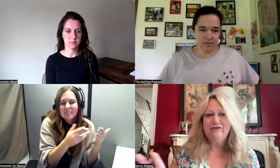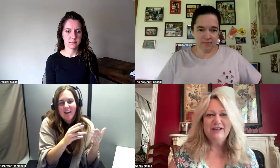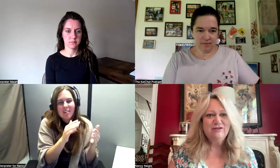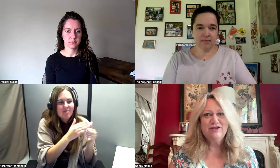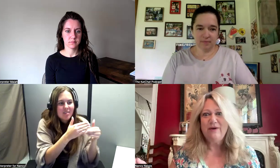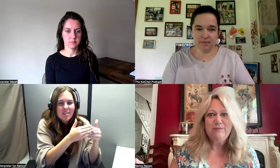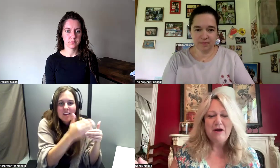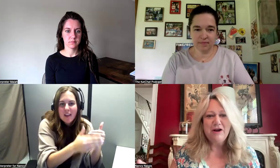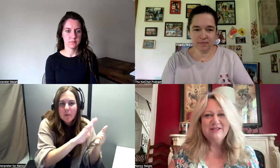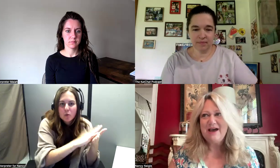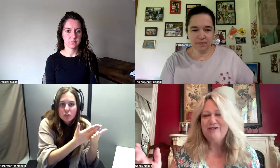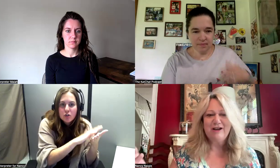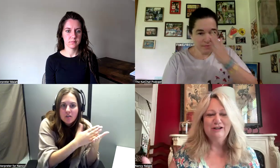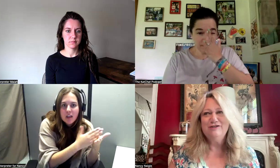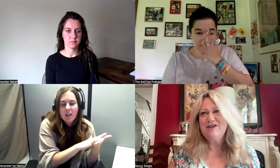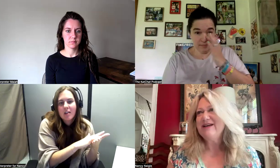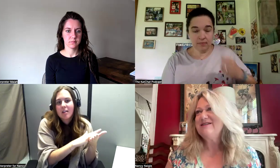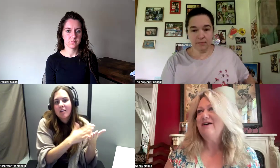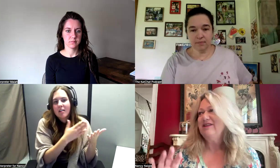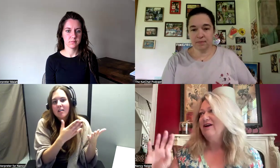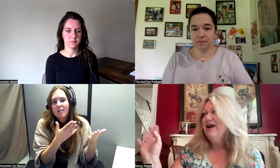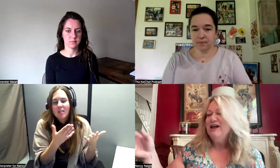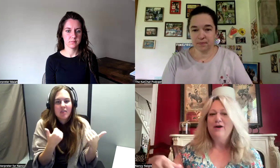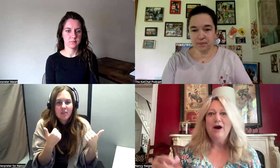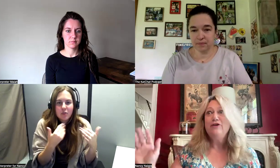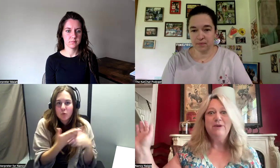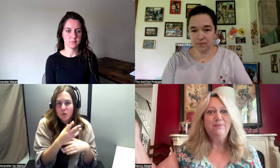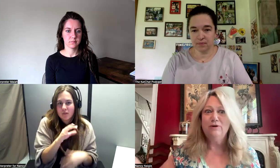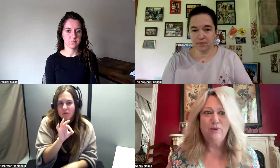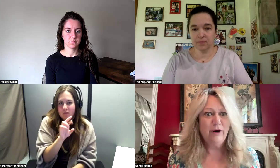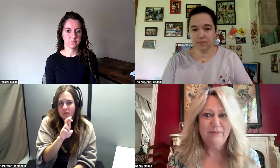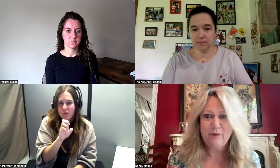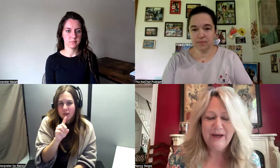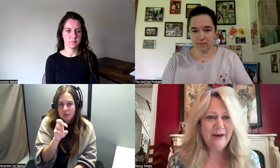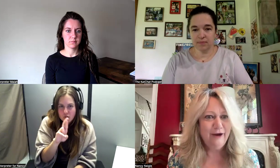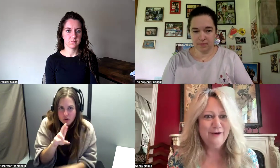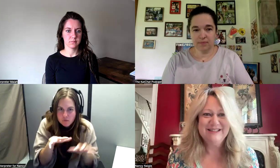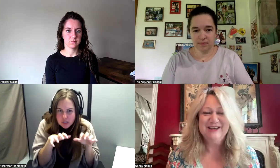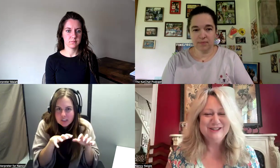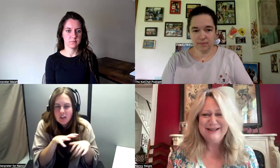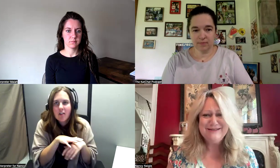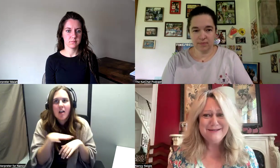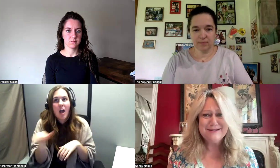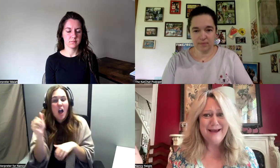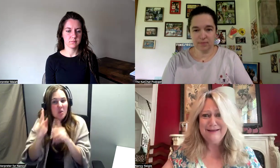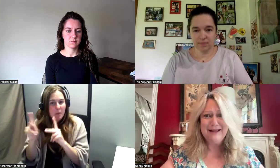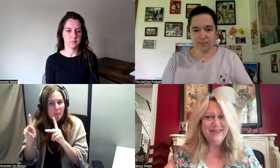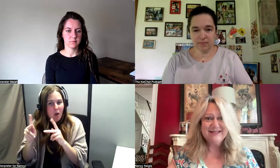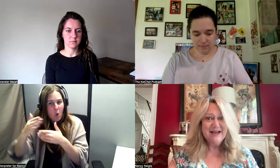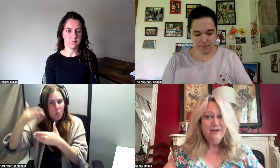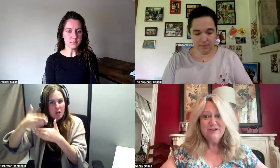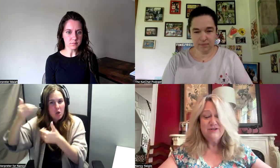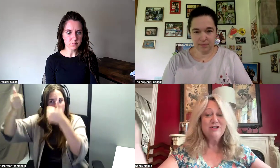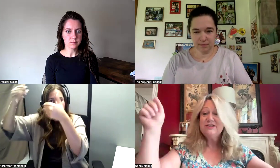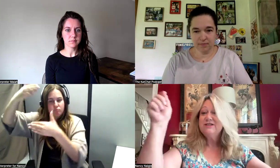out of their freezer, so if the power goes out, they're not going to lose all that stuff. And they're, other people are boarding up her windows. It's just like letting